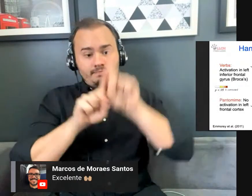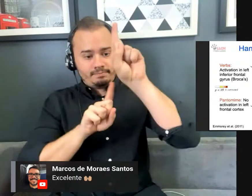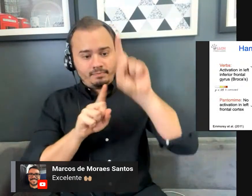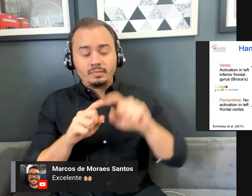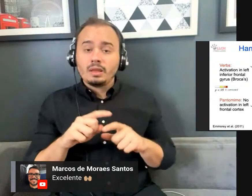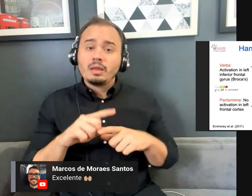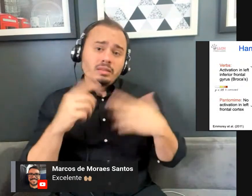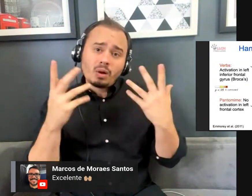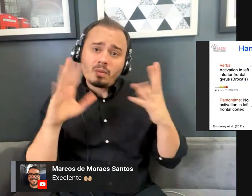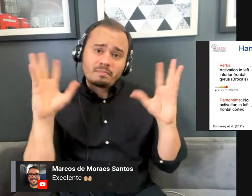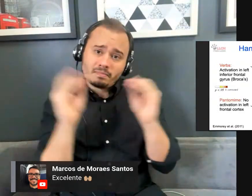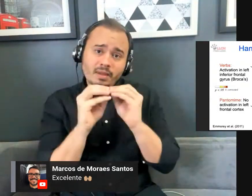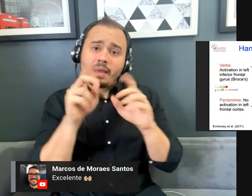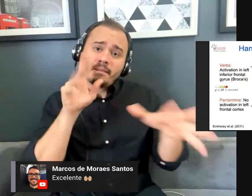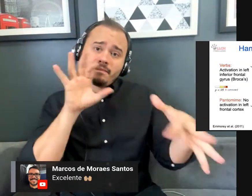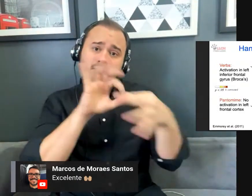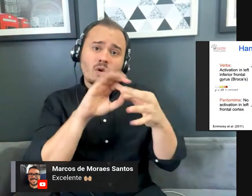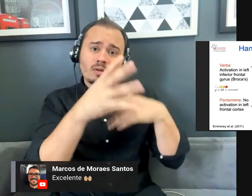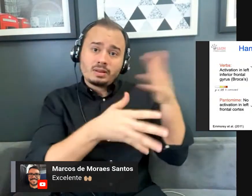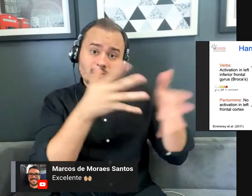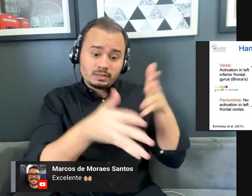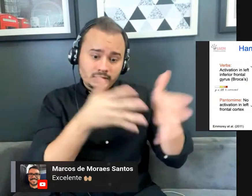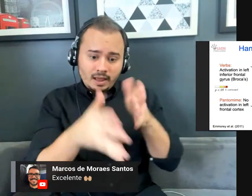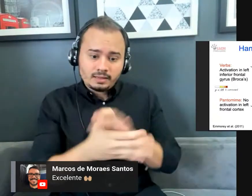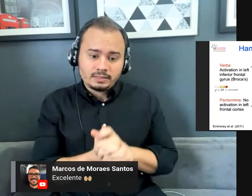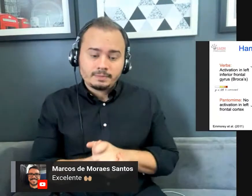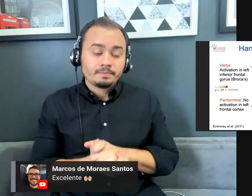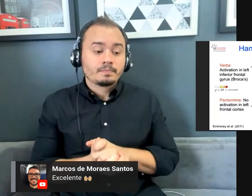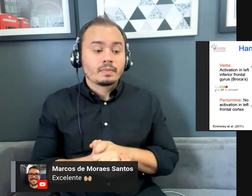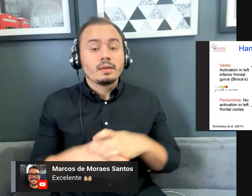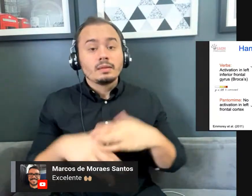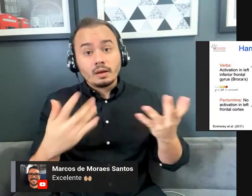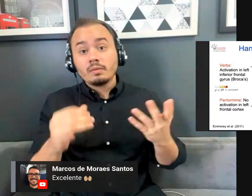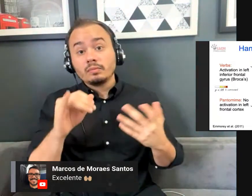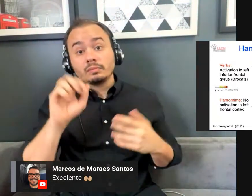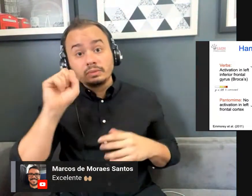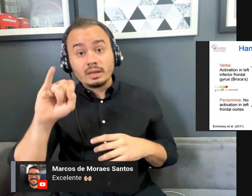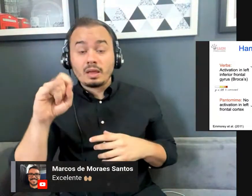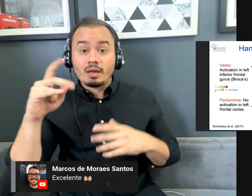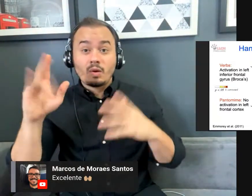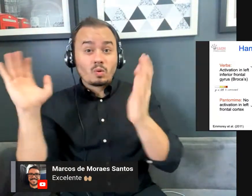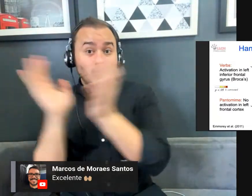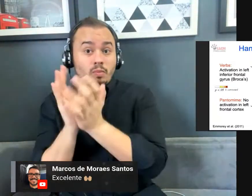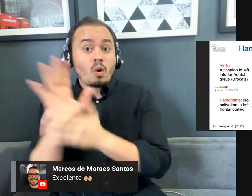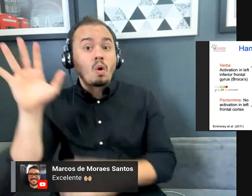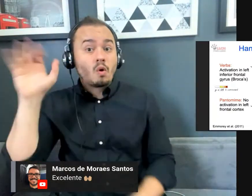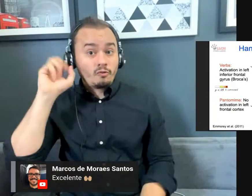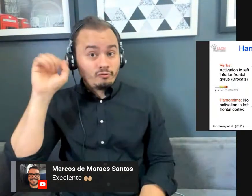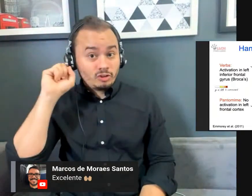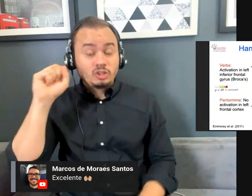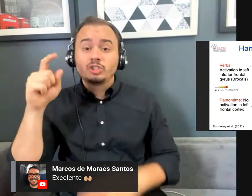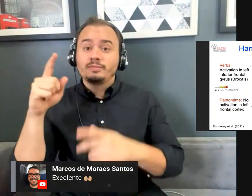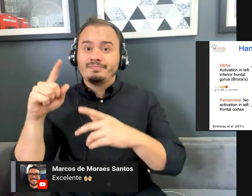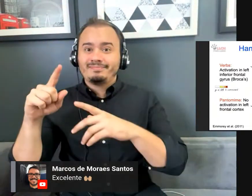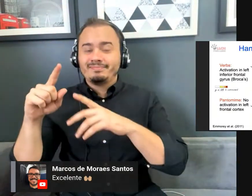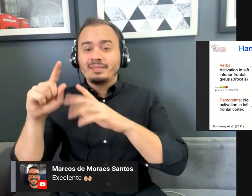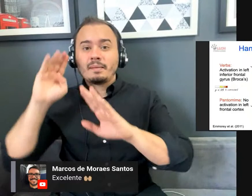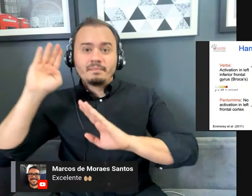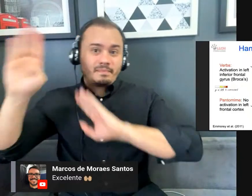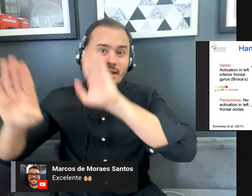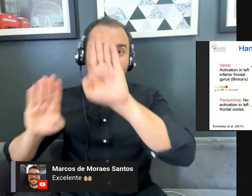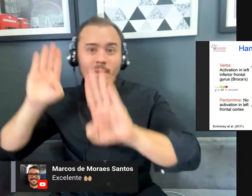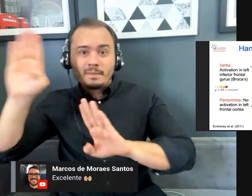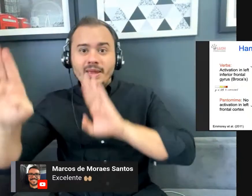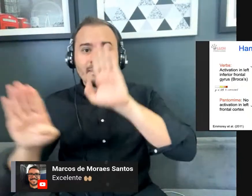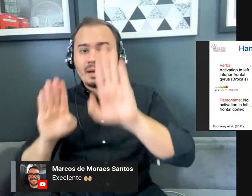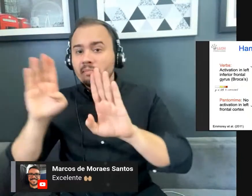And when we compare that to our hearing non-signers who are producing pantomimes, You don't see any activation in